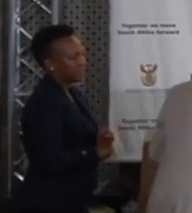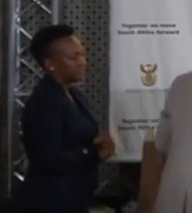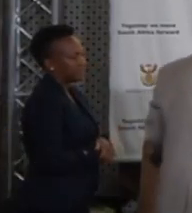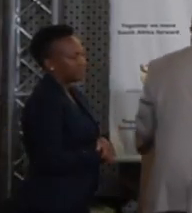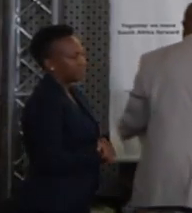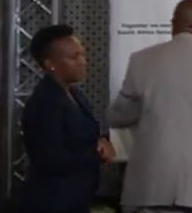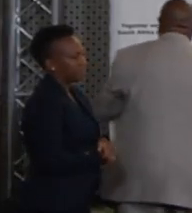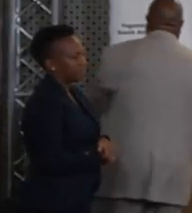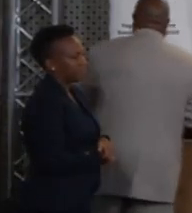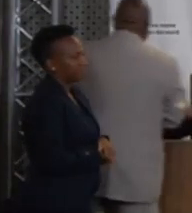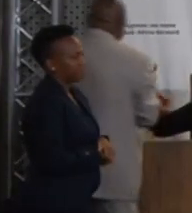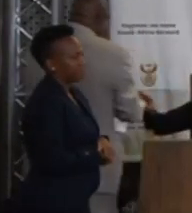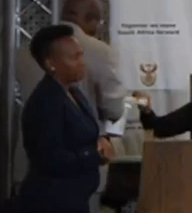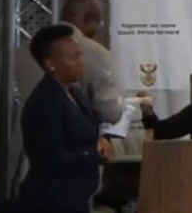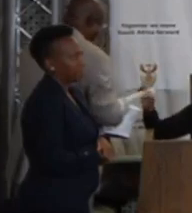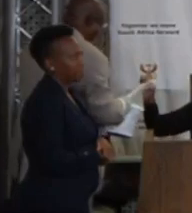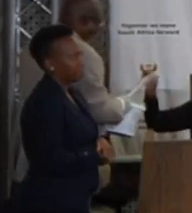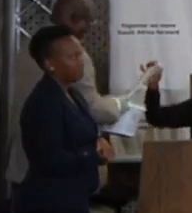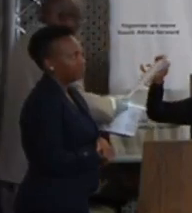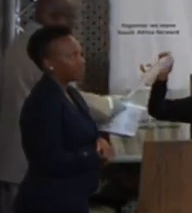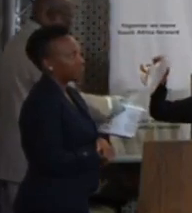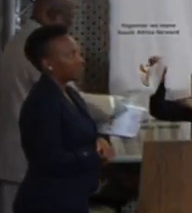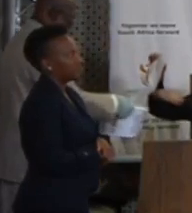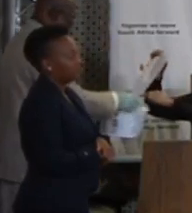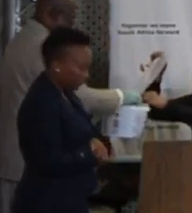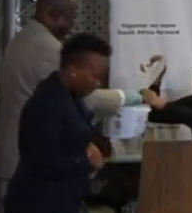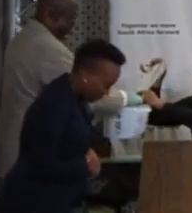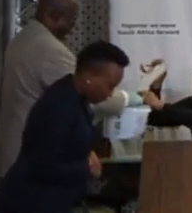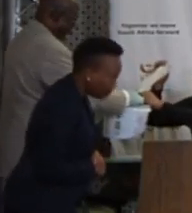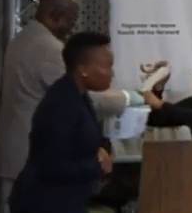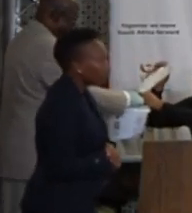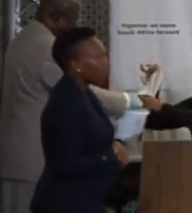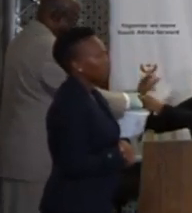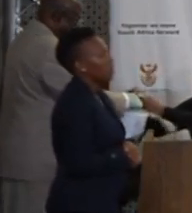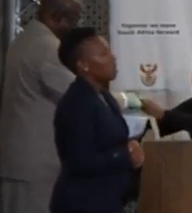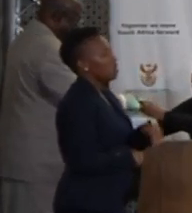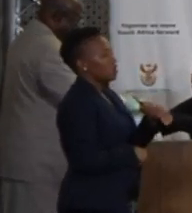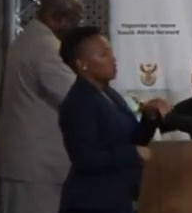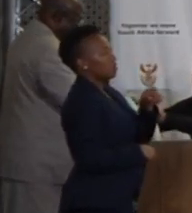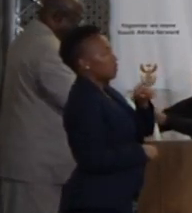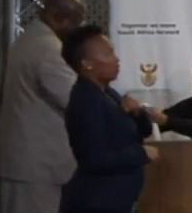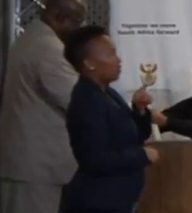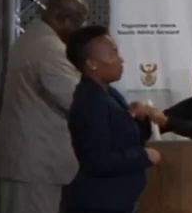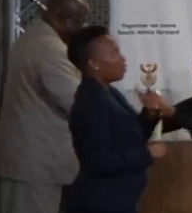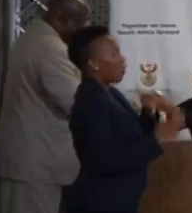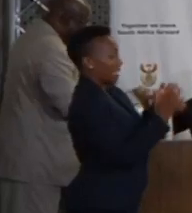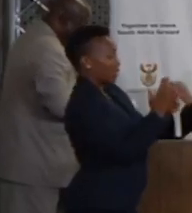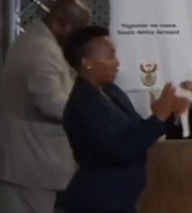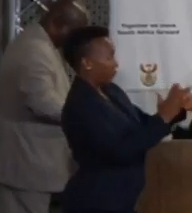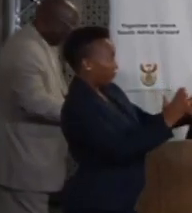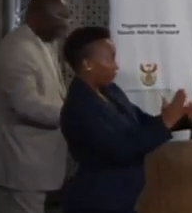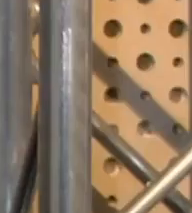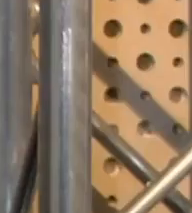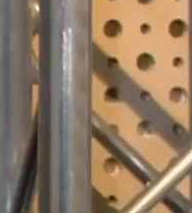Yeah, I will only answer this one, which I've heard from the journalist who was saying that because it is not in these regulations, therefore it